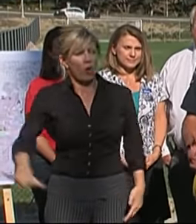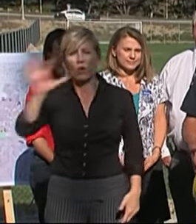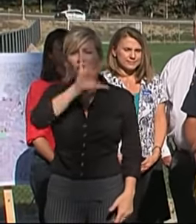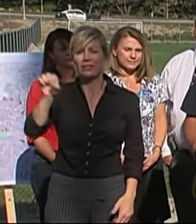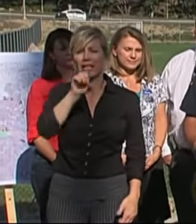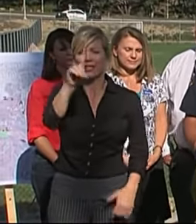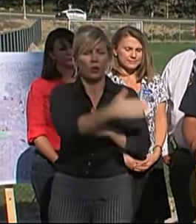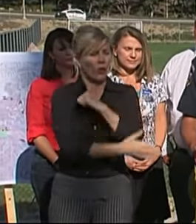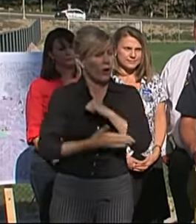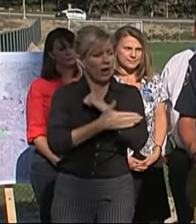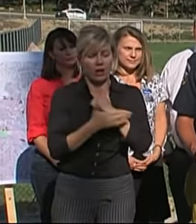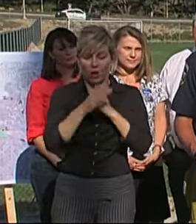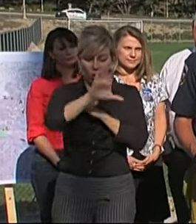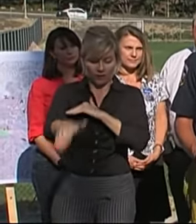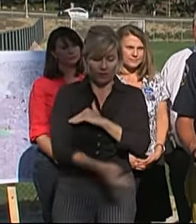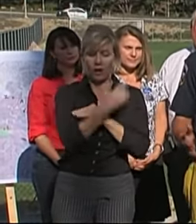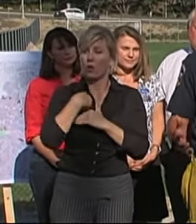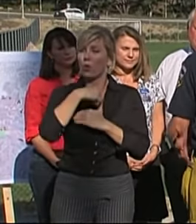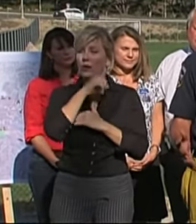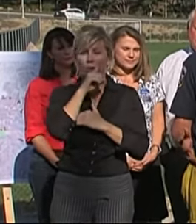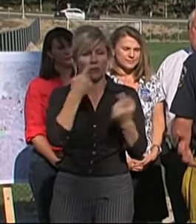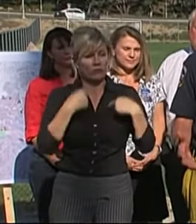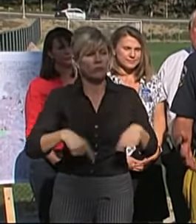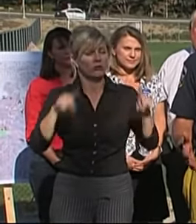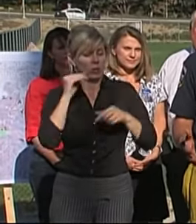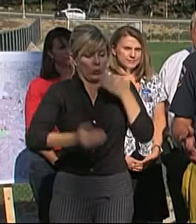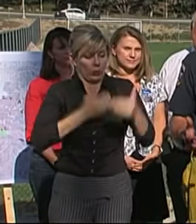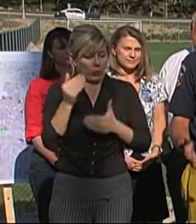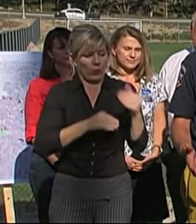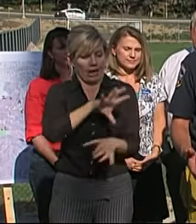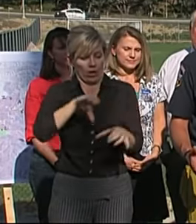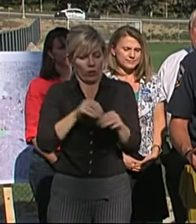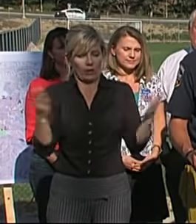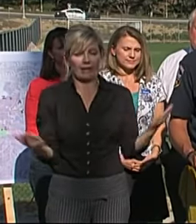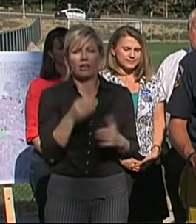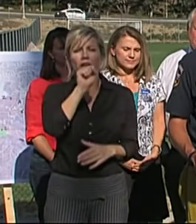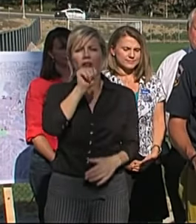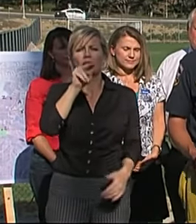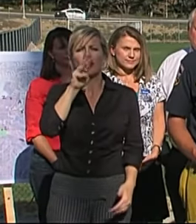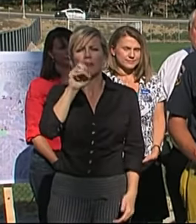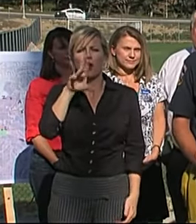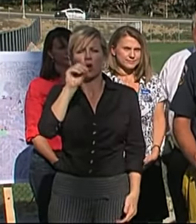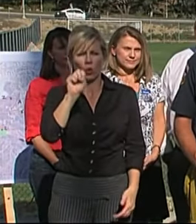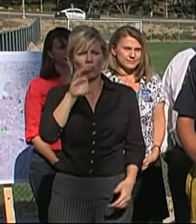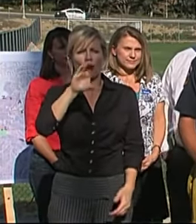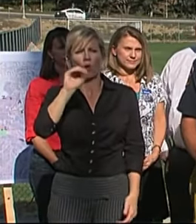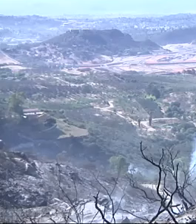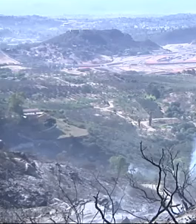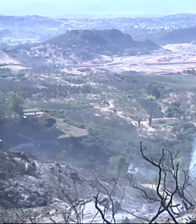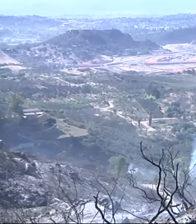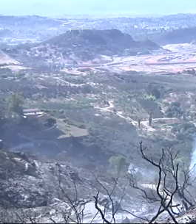we made great progress on several fires in the county, including the Cocos fire, which we're here at today, which is the #1 priority in the